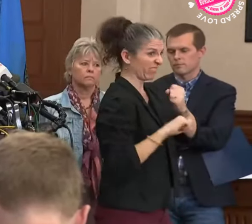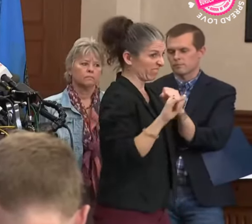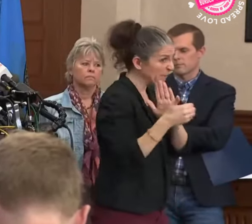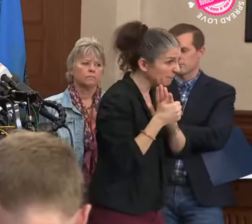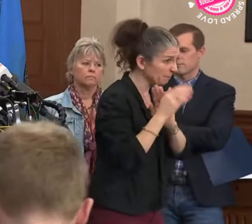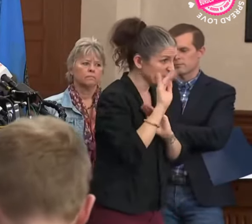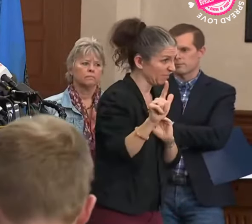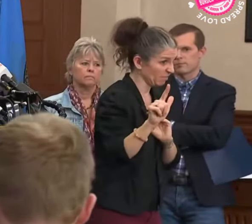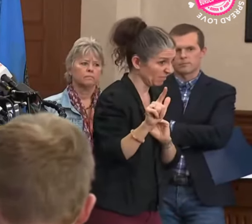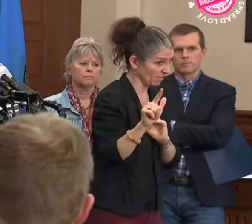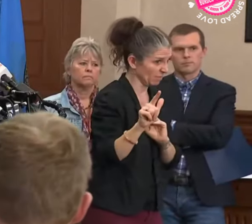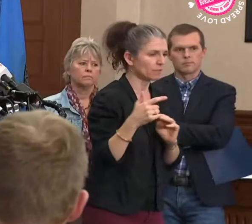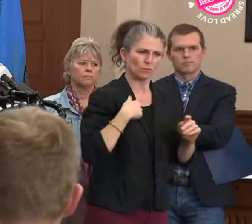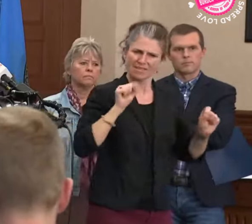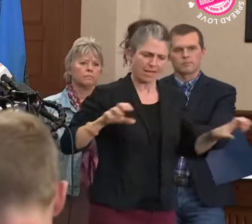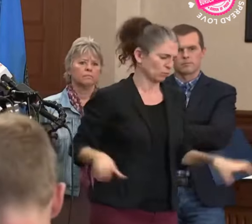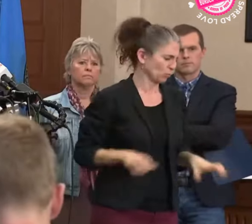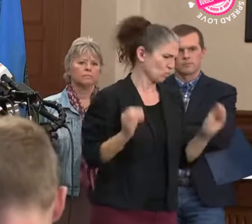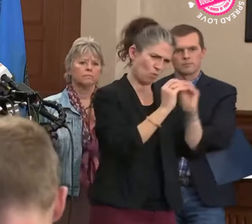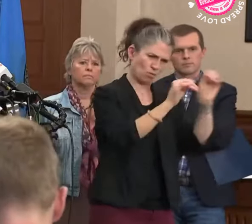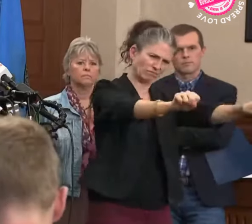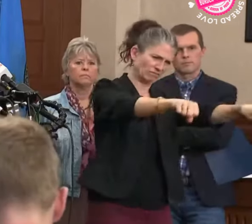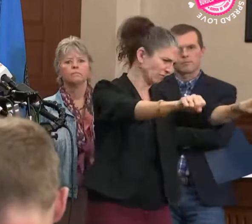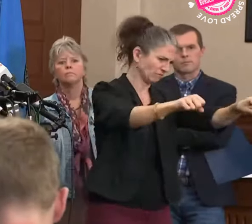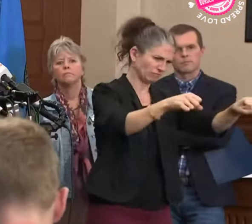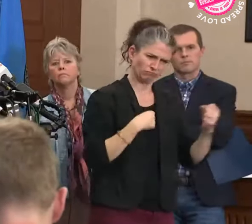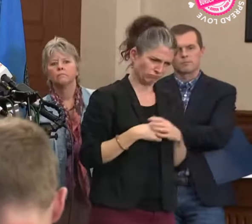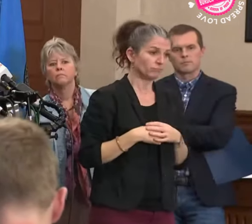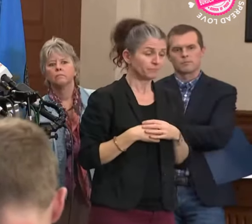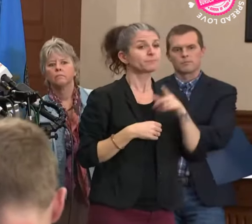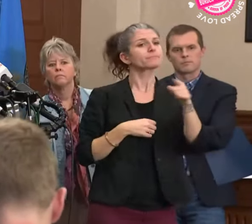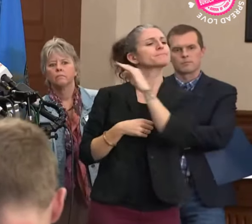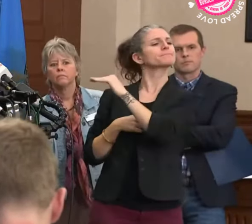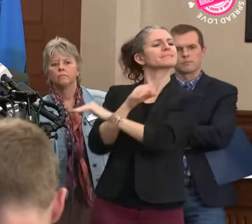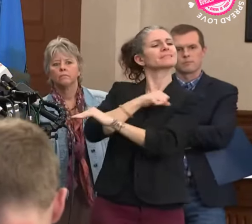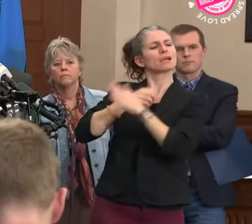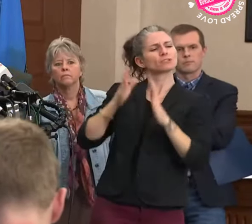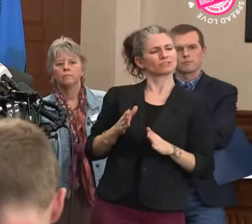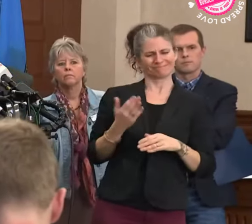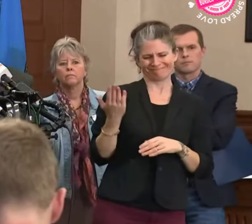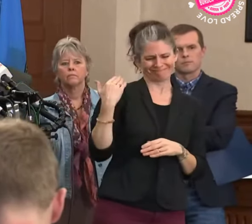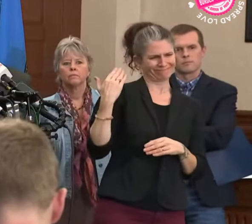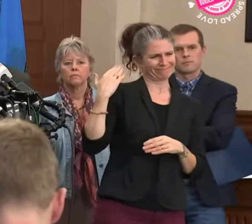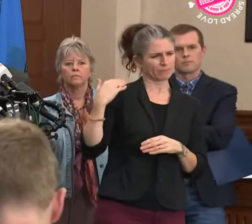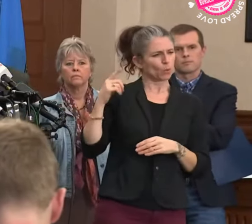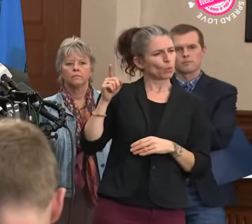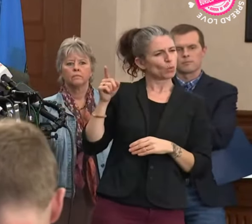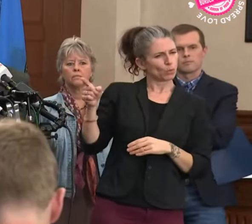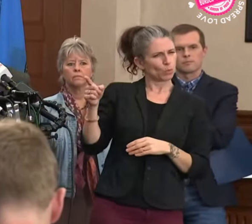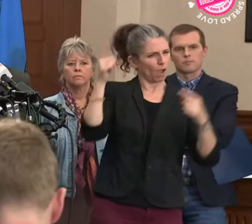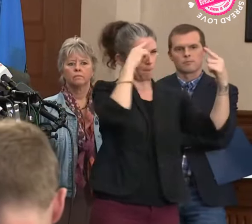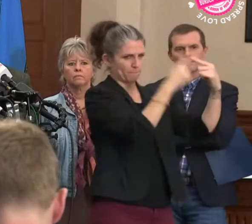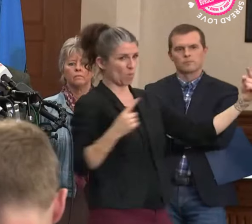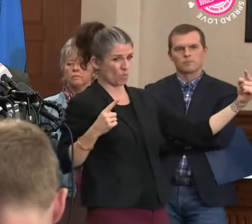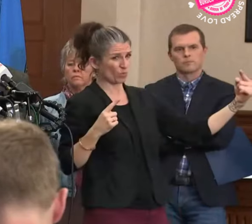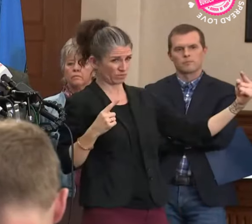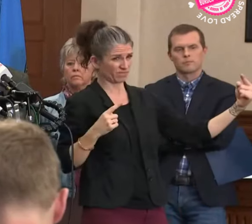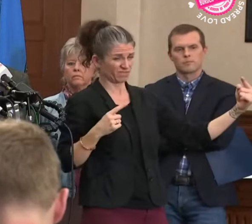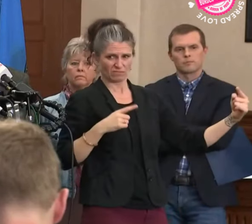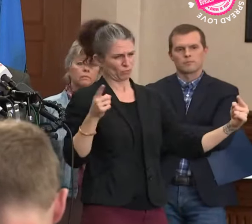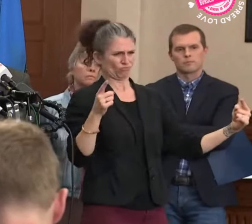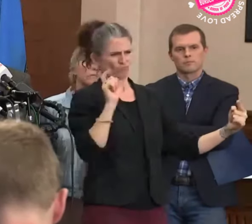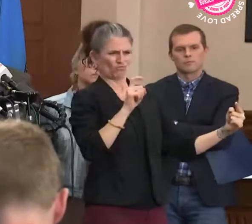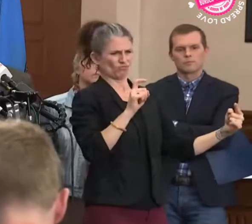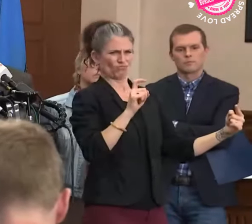can be done. Senator, a decade ago, you opposed legislation that limited access to